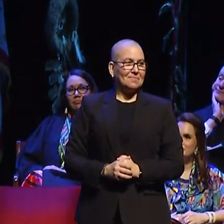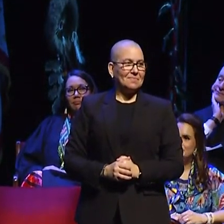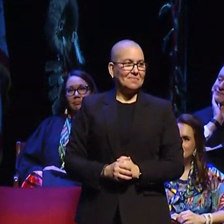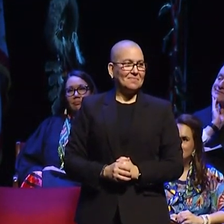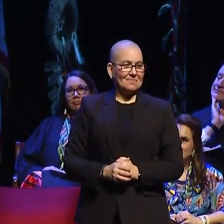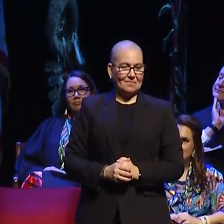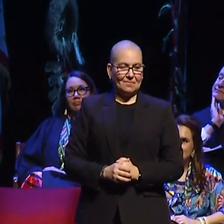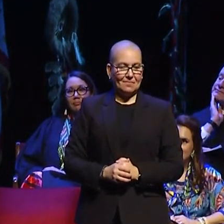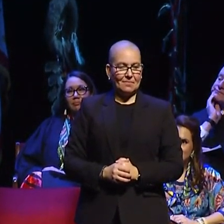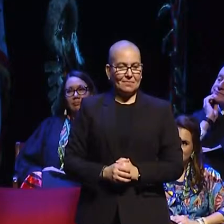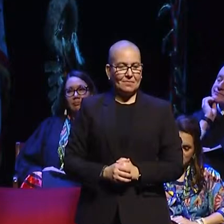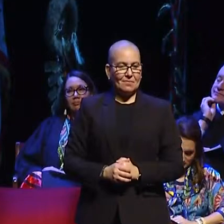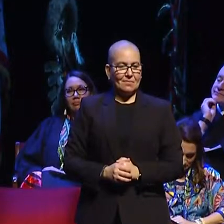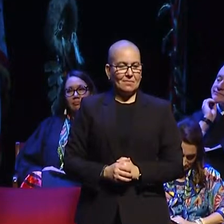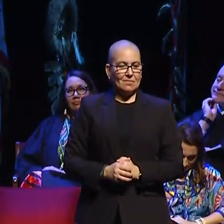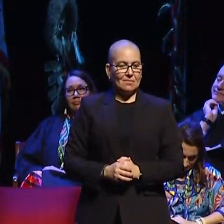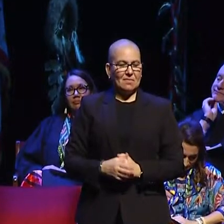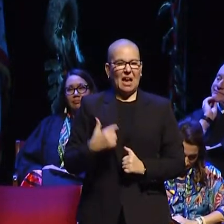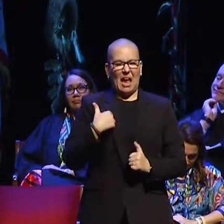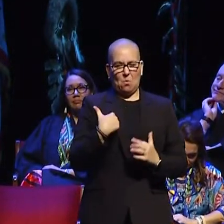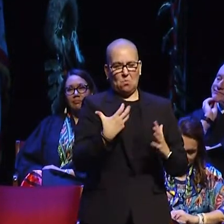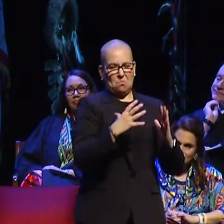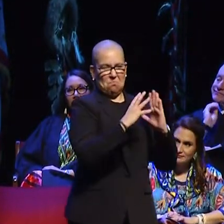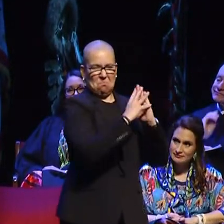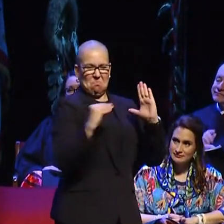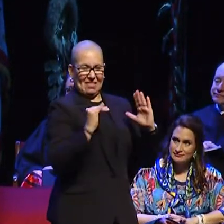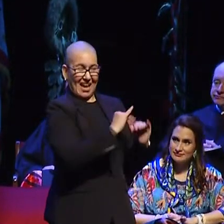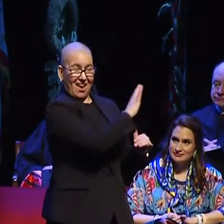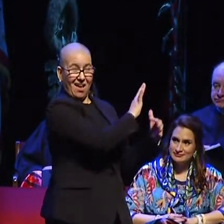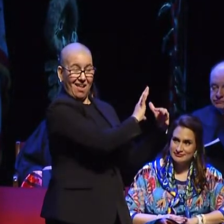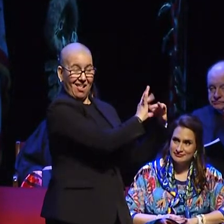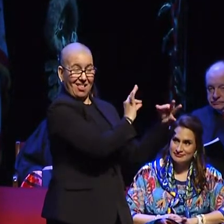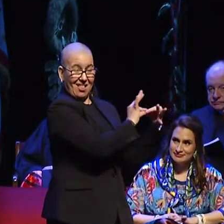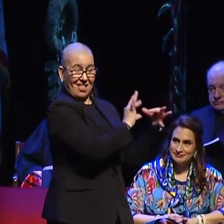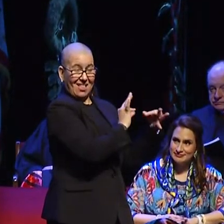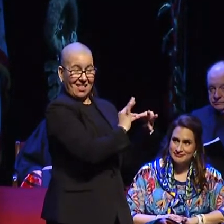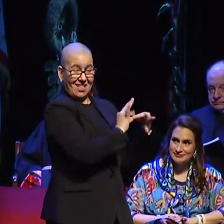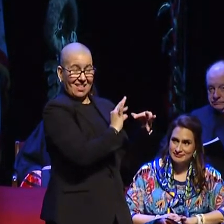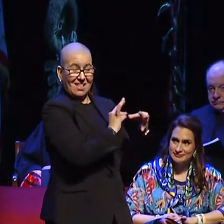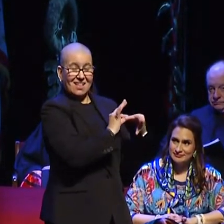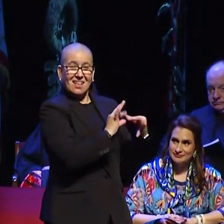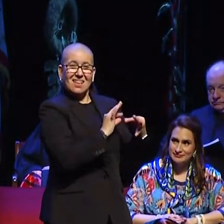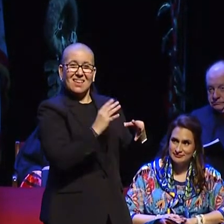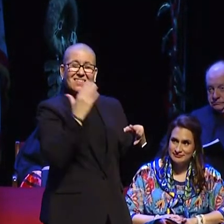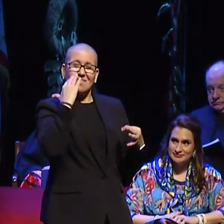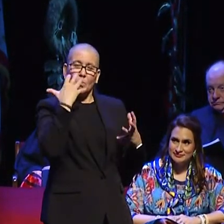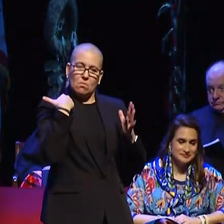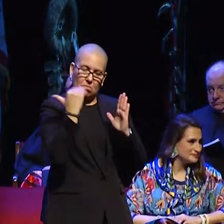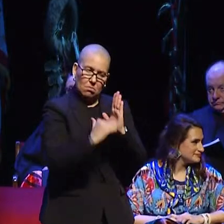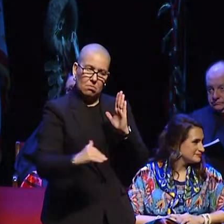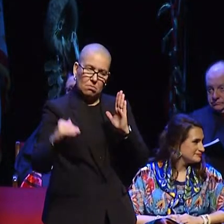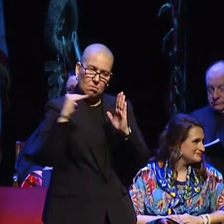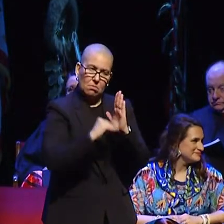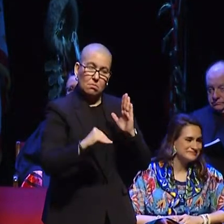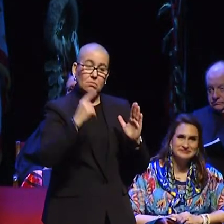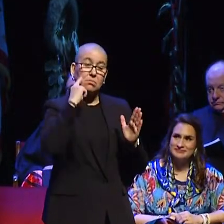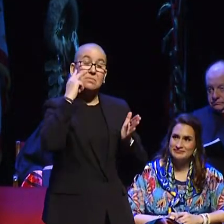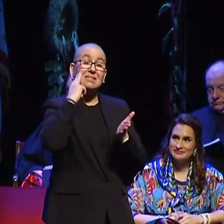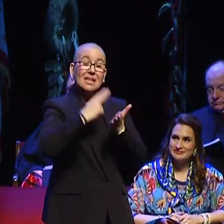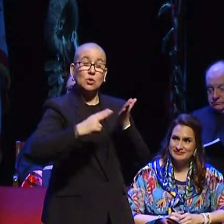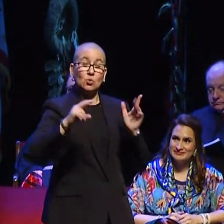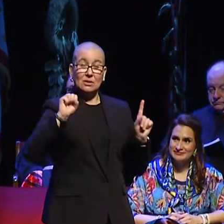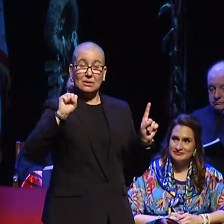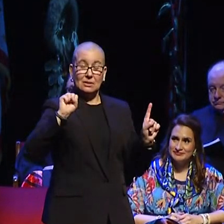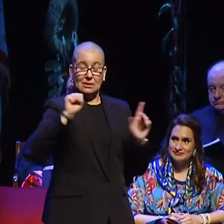And I'm going to echo, if I could tape it and play it over and over and over again, what Secretary Steinman said, let's